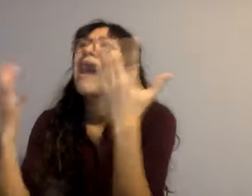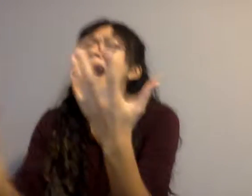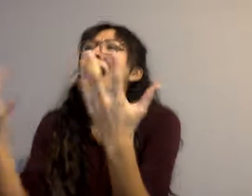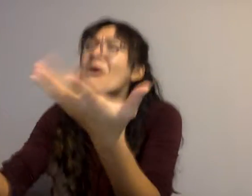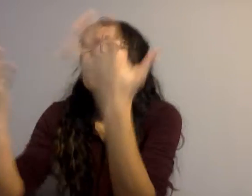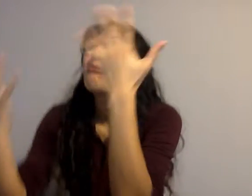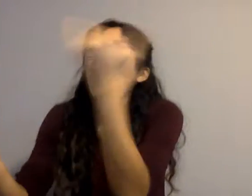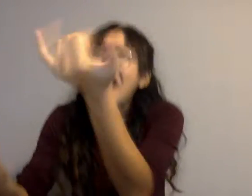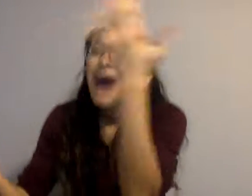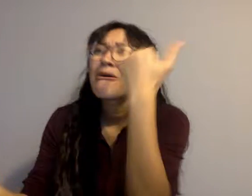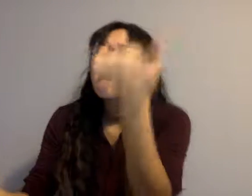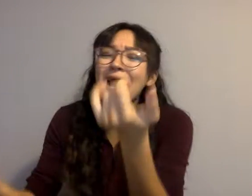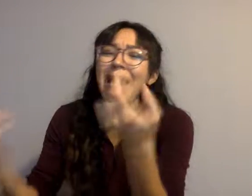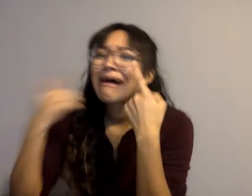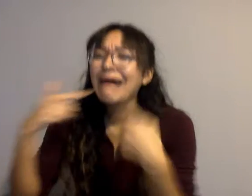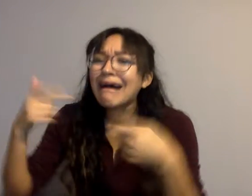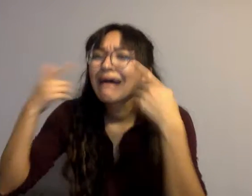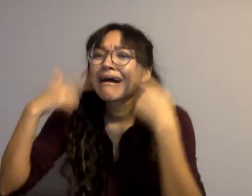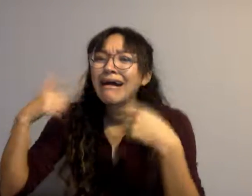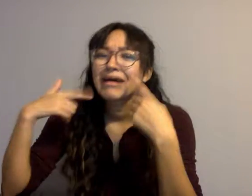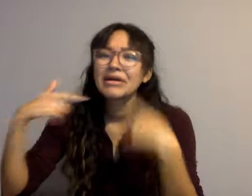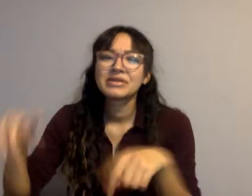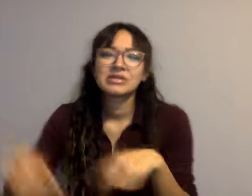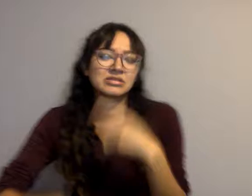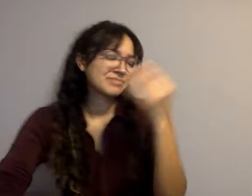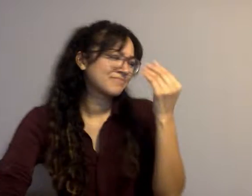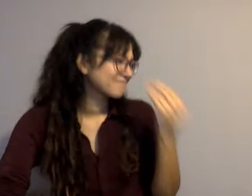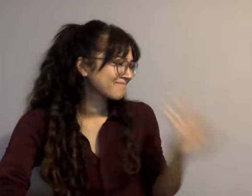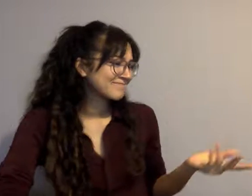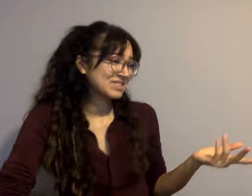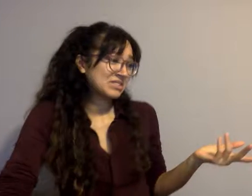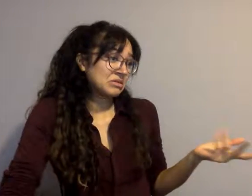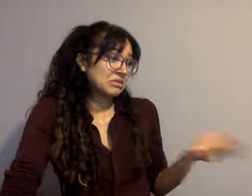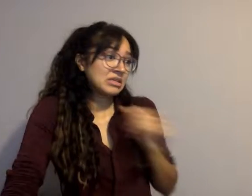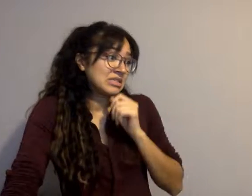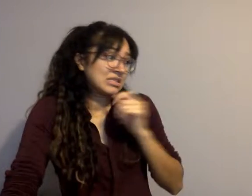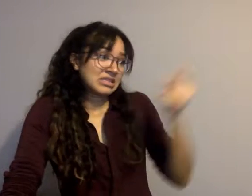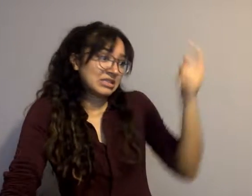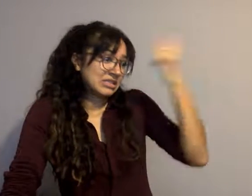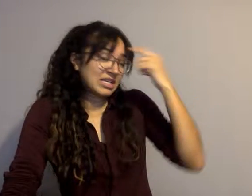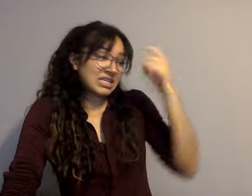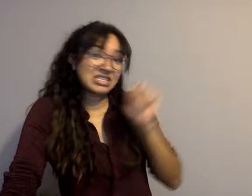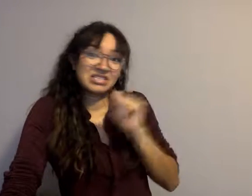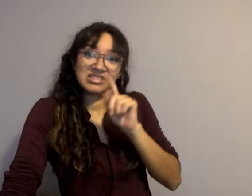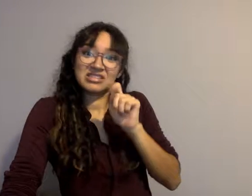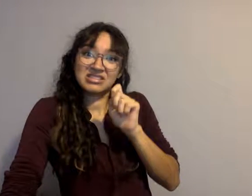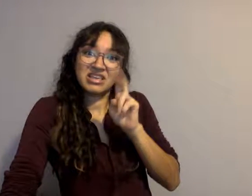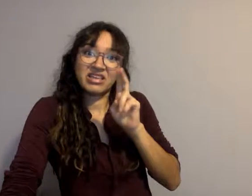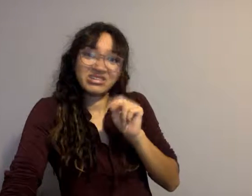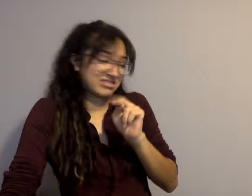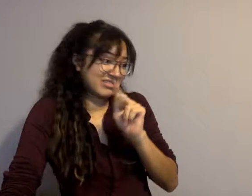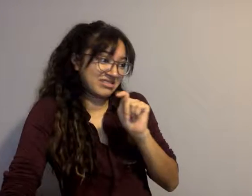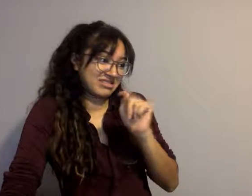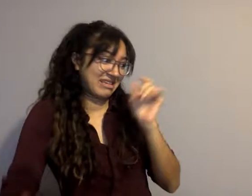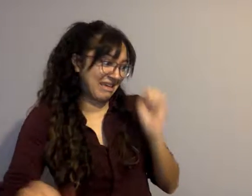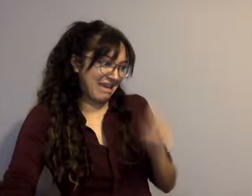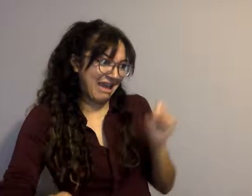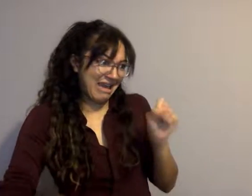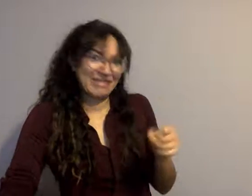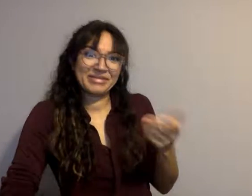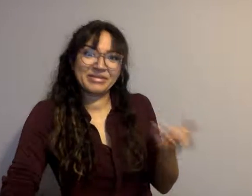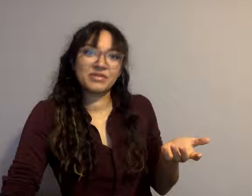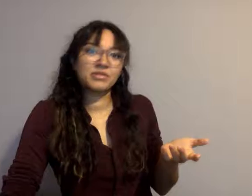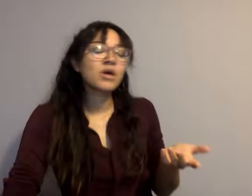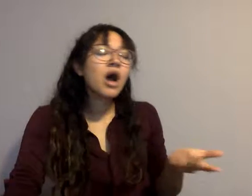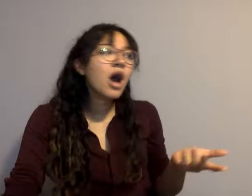her why. And she said it was because they didn't think I could do the stunts. I said, excuse me, if I can't do the